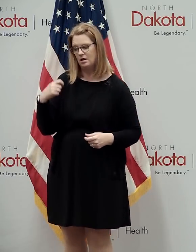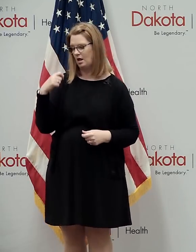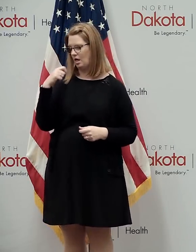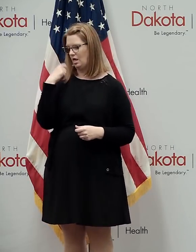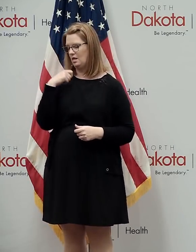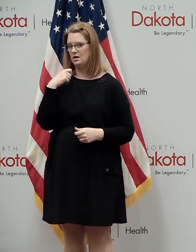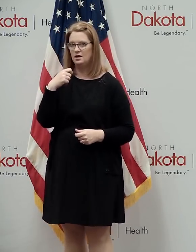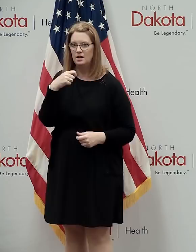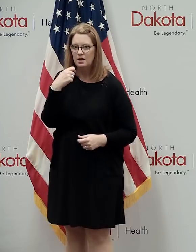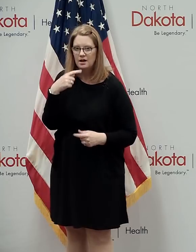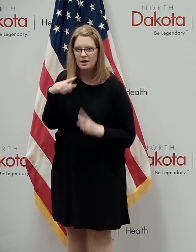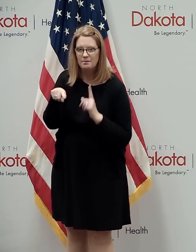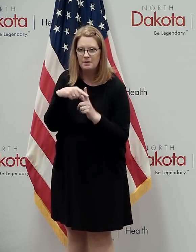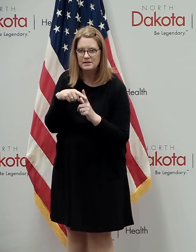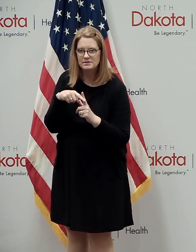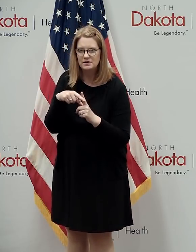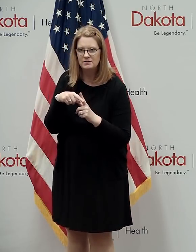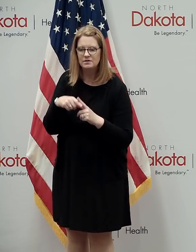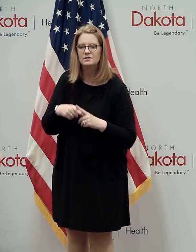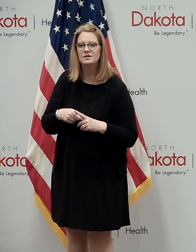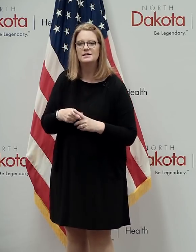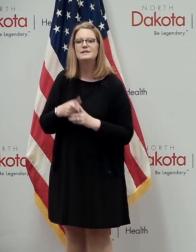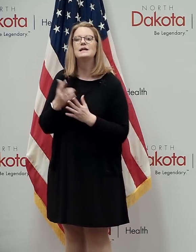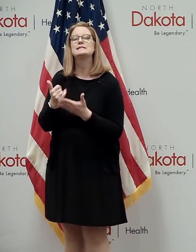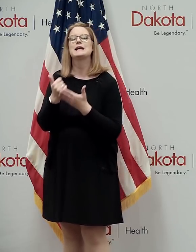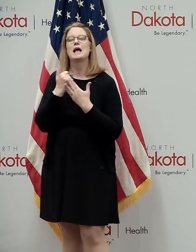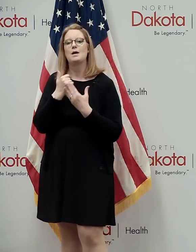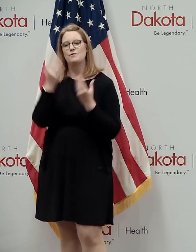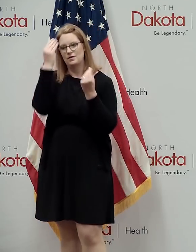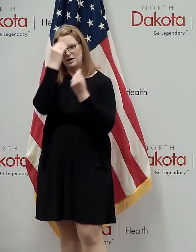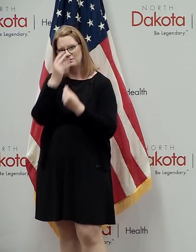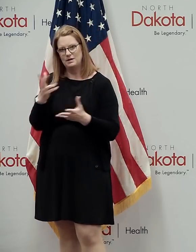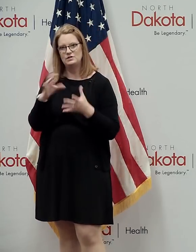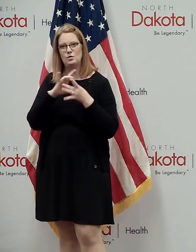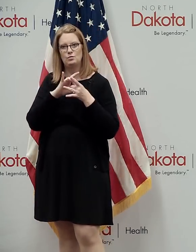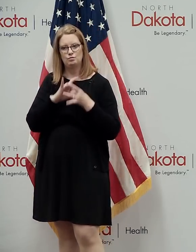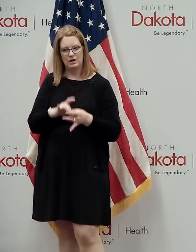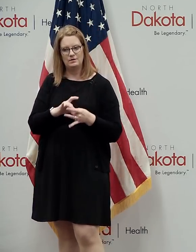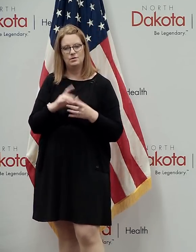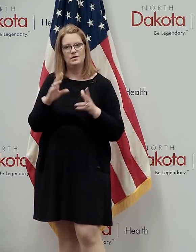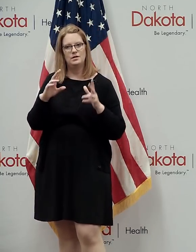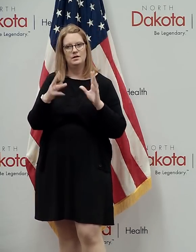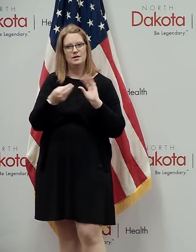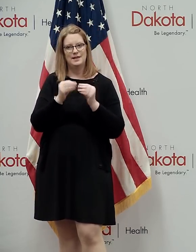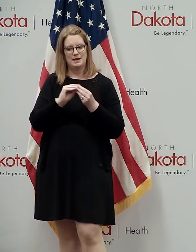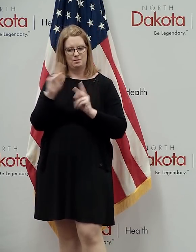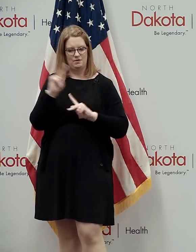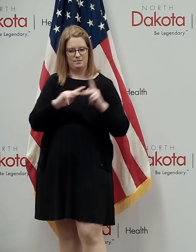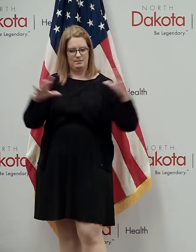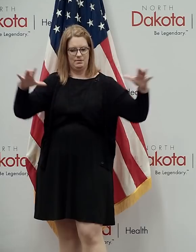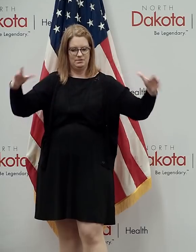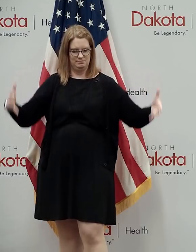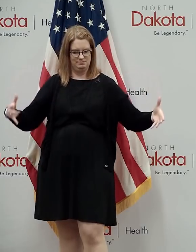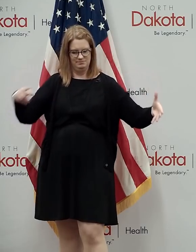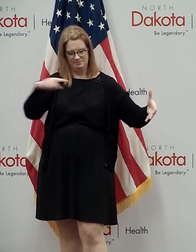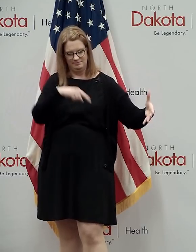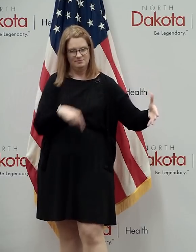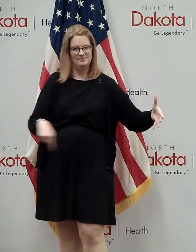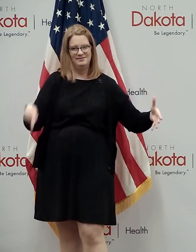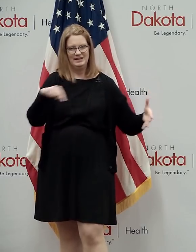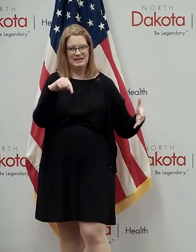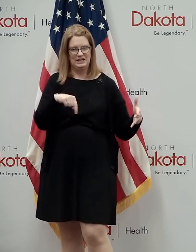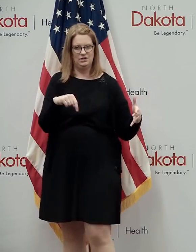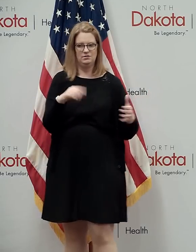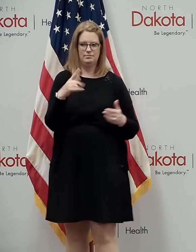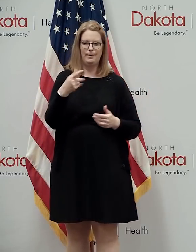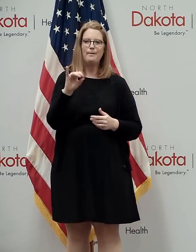positive now, that's useful information relative to the population in North Dakota on the day we took the test. And so it is an actual